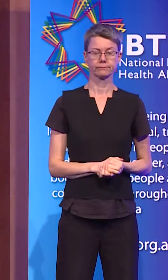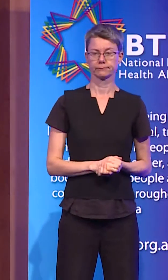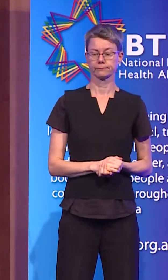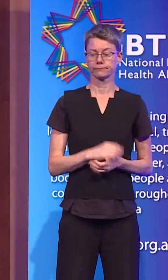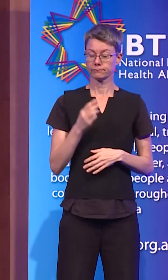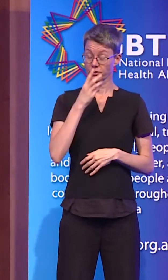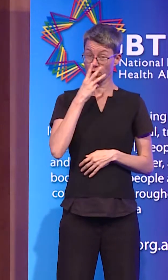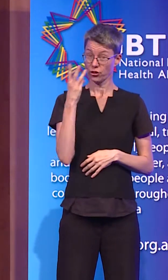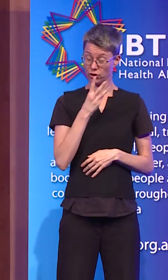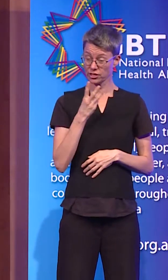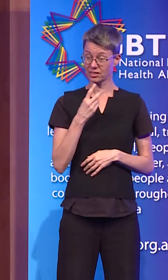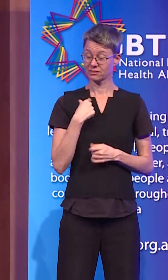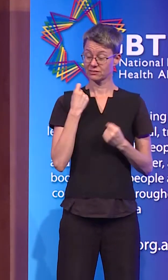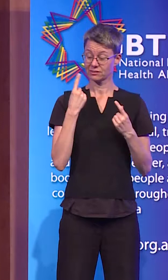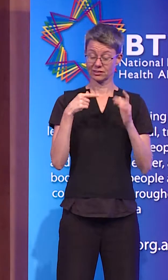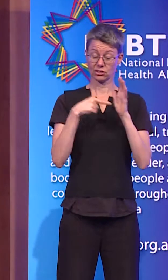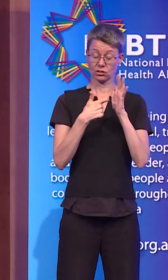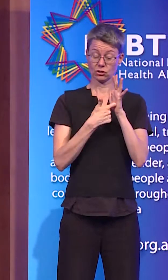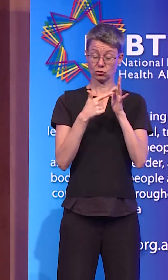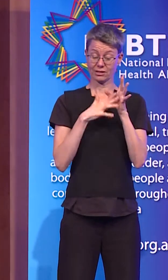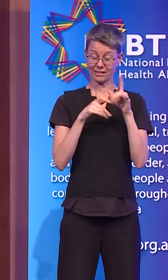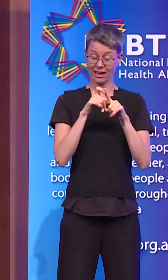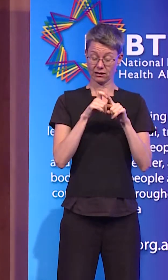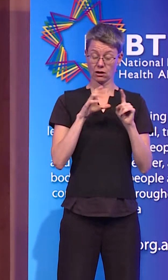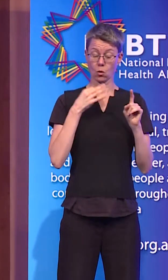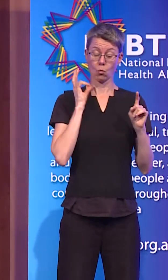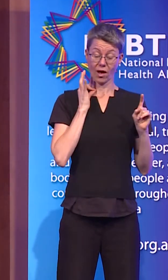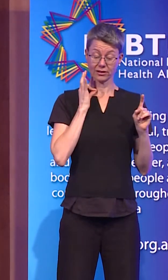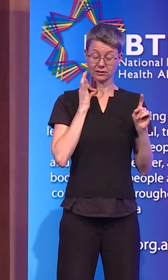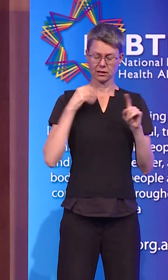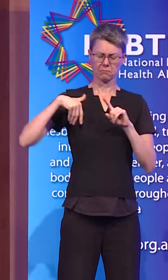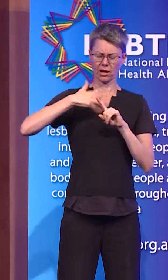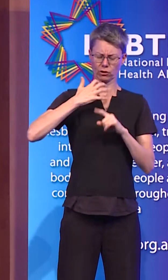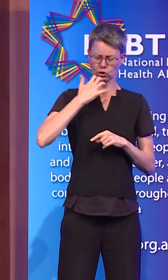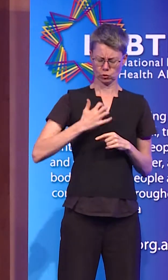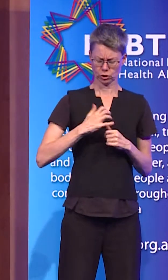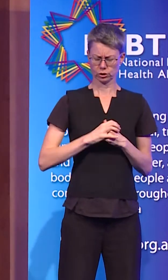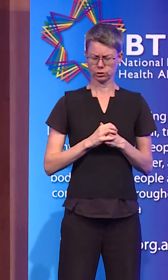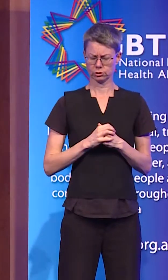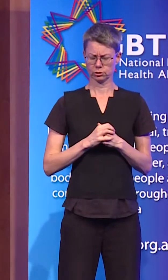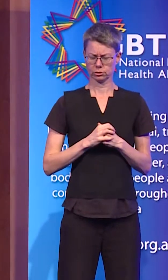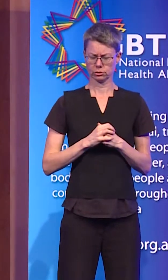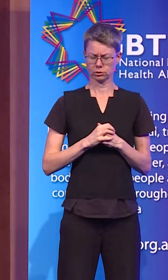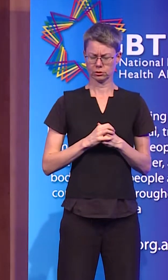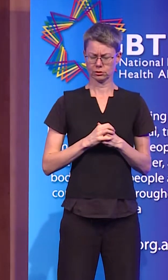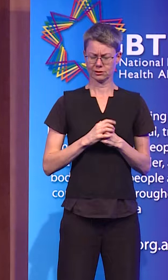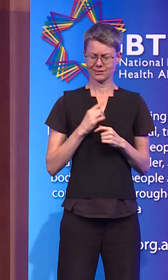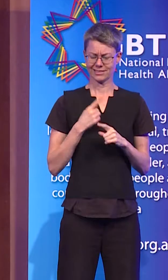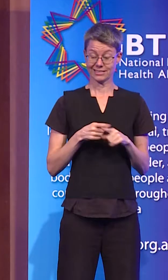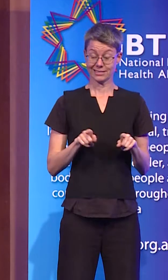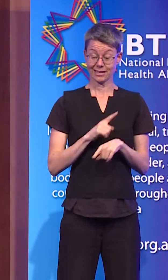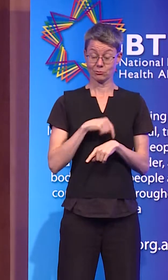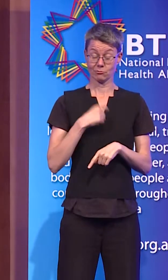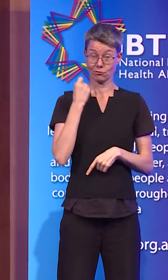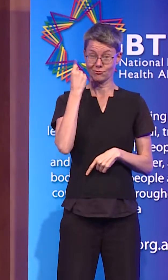13, I came to understand I was a Trinidadian who was white, who had a Jewish background, and it was also around the same time